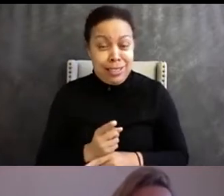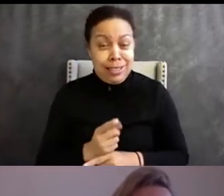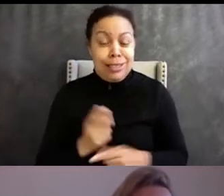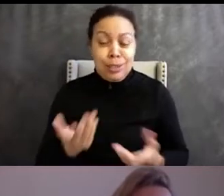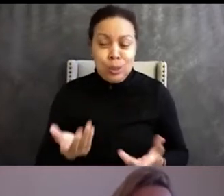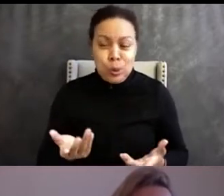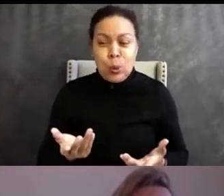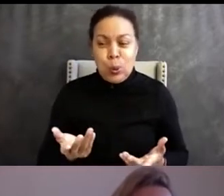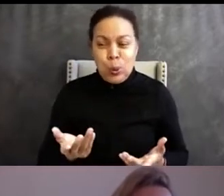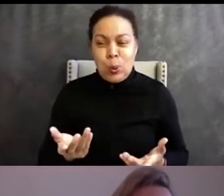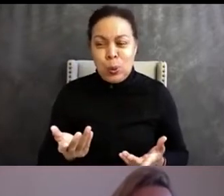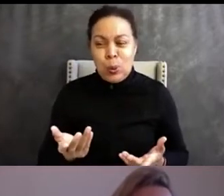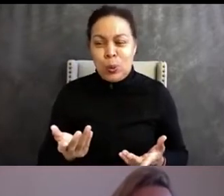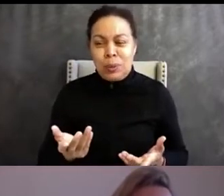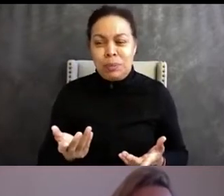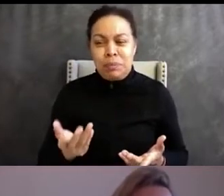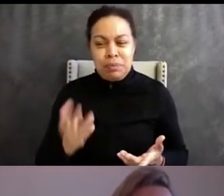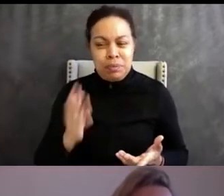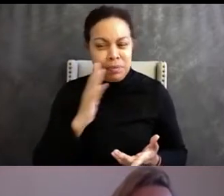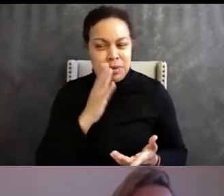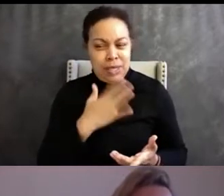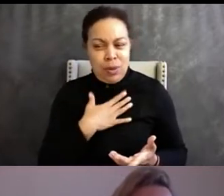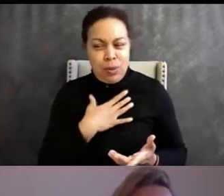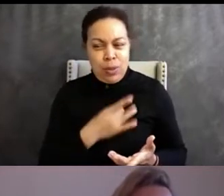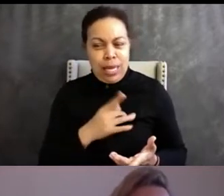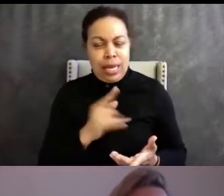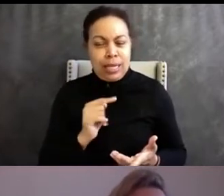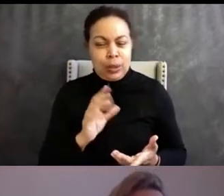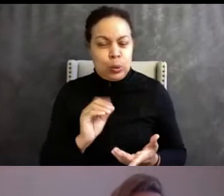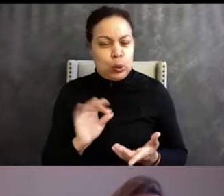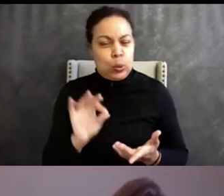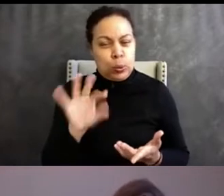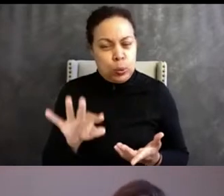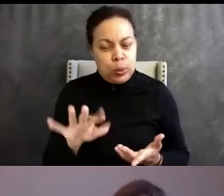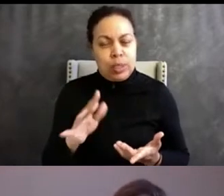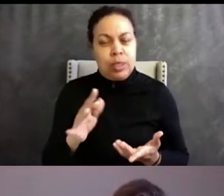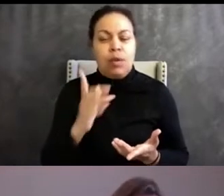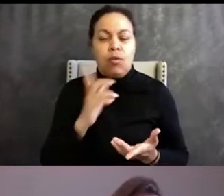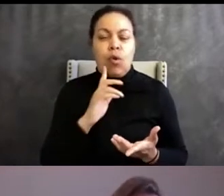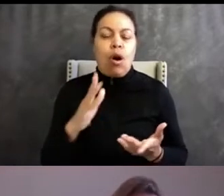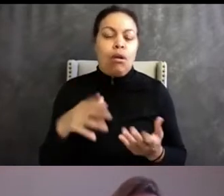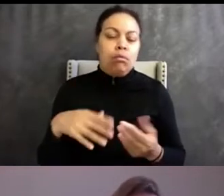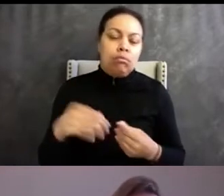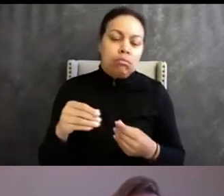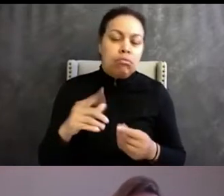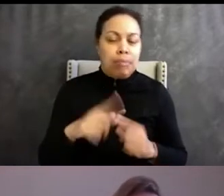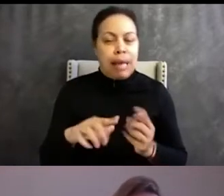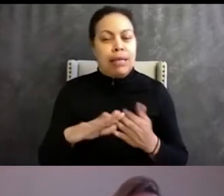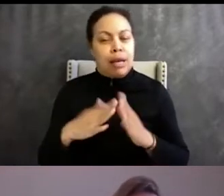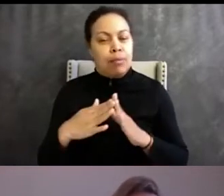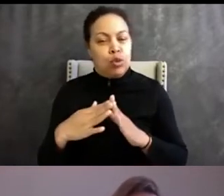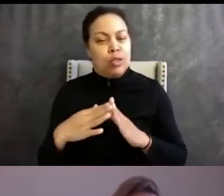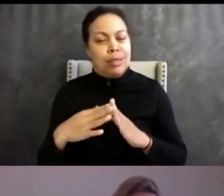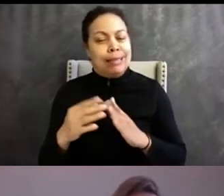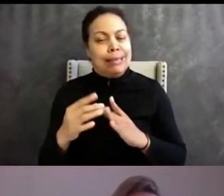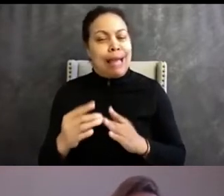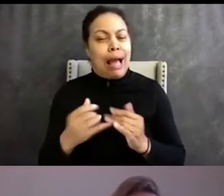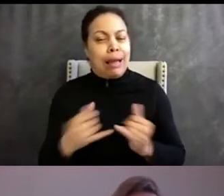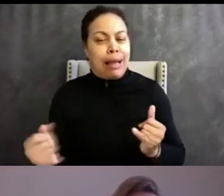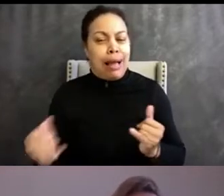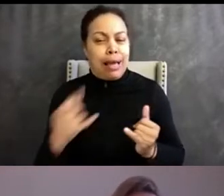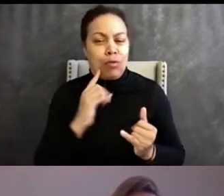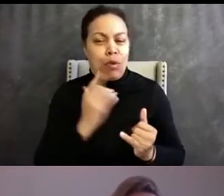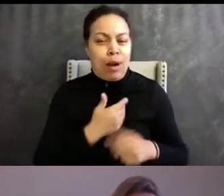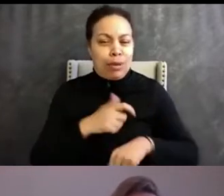And what I would like to sort of offer as a loose community guideline for the time that we're going to be spending with each other. We're going to be